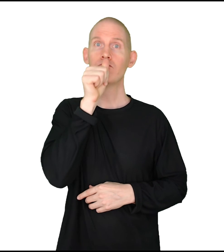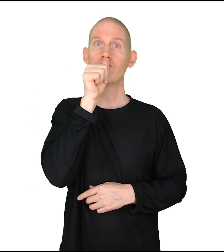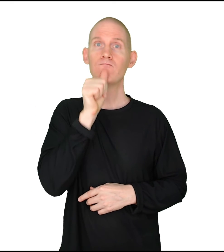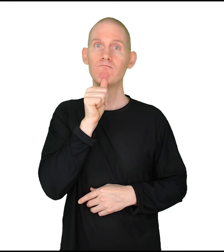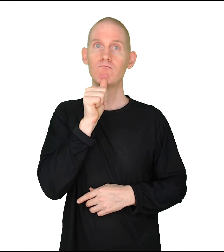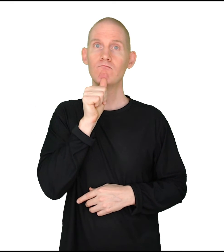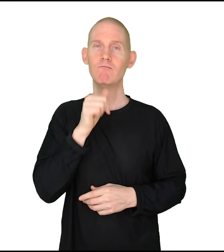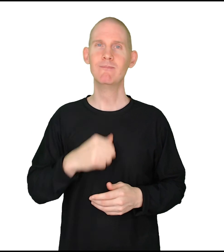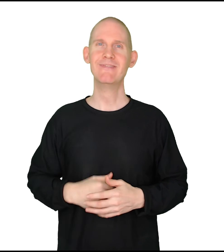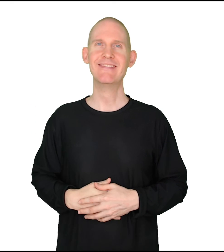you sign this?